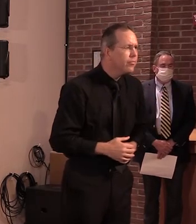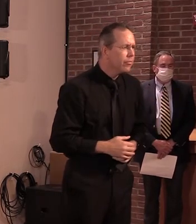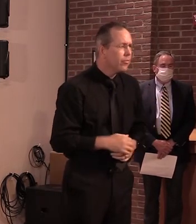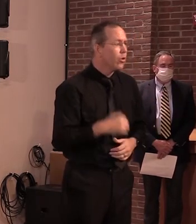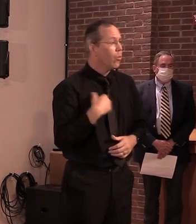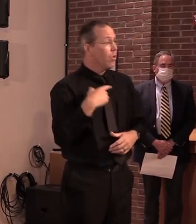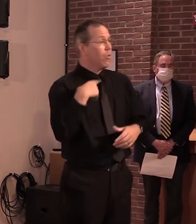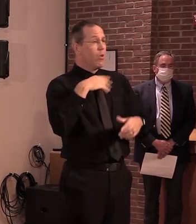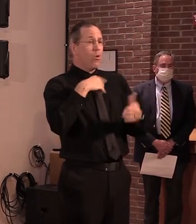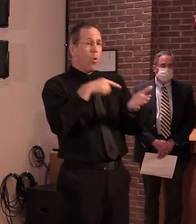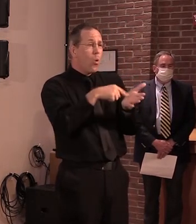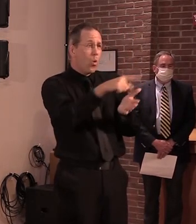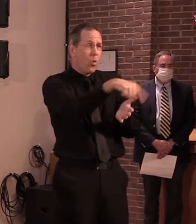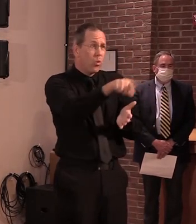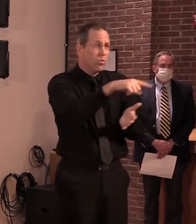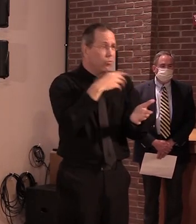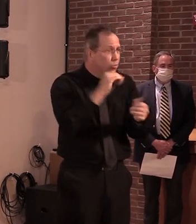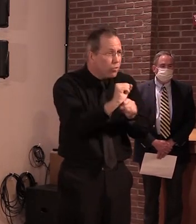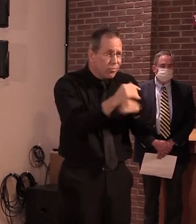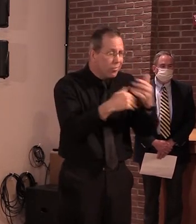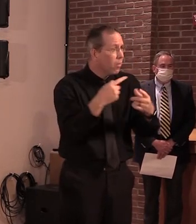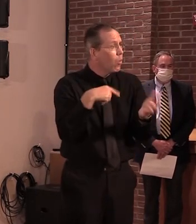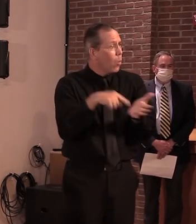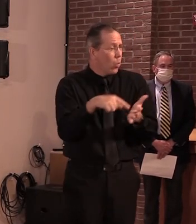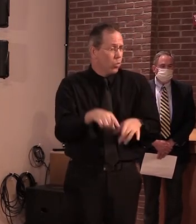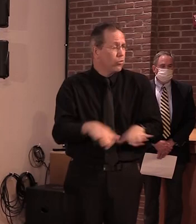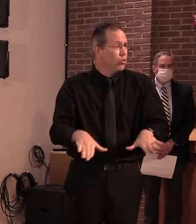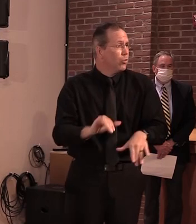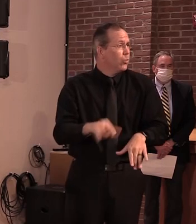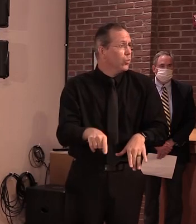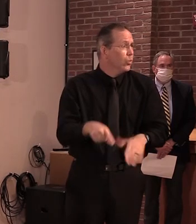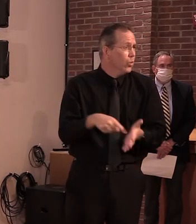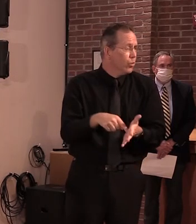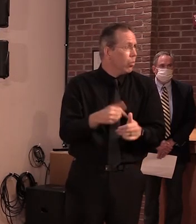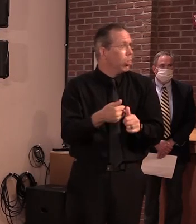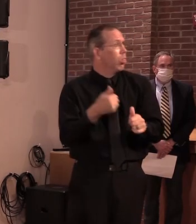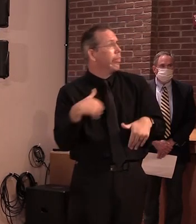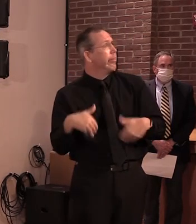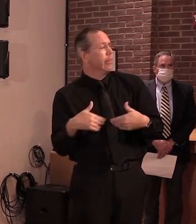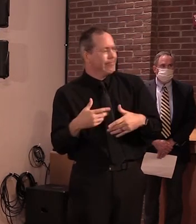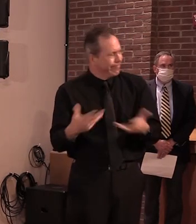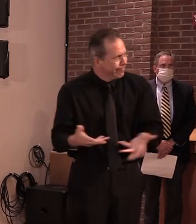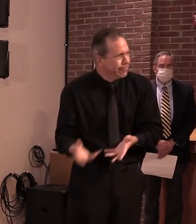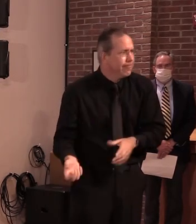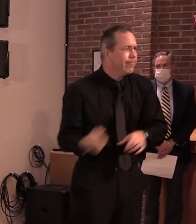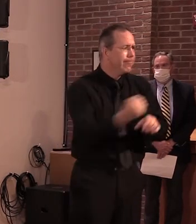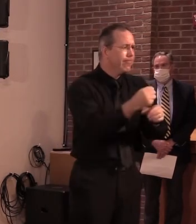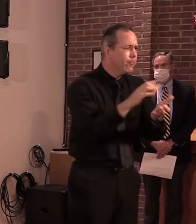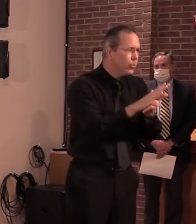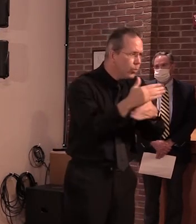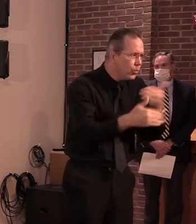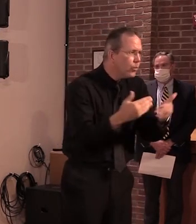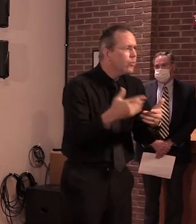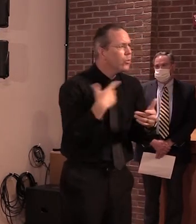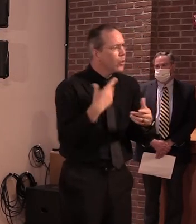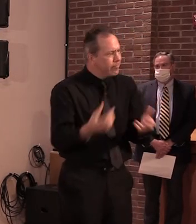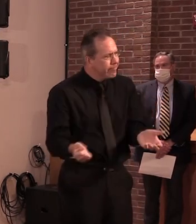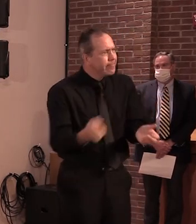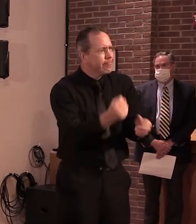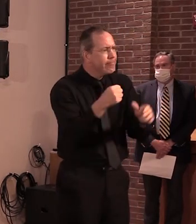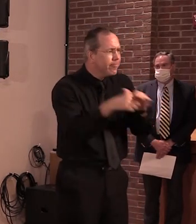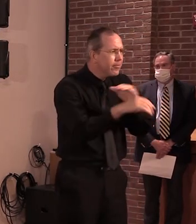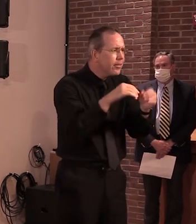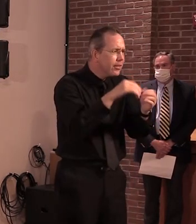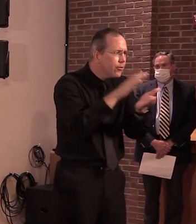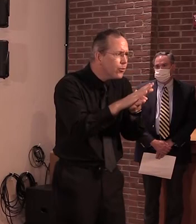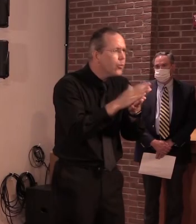them with the best possible education, preferably in person, or a hybrid system that allows them to easily toggle